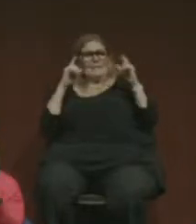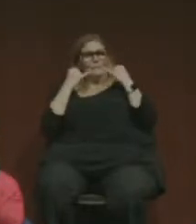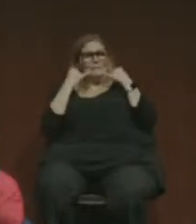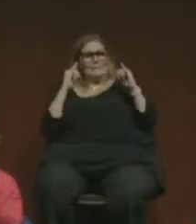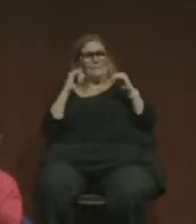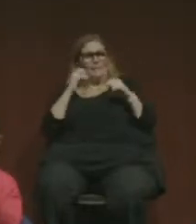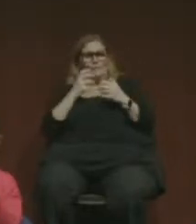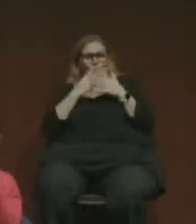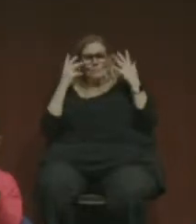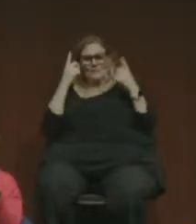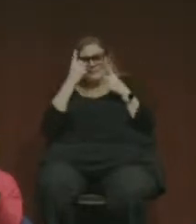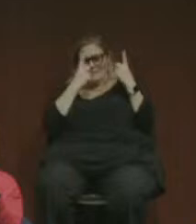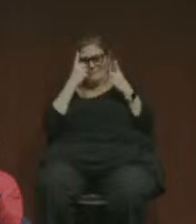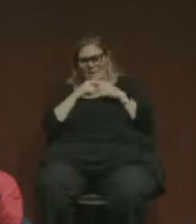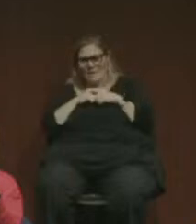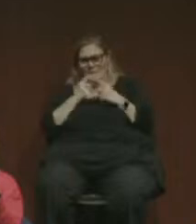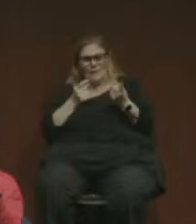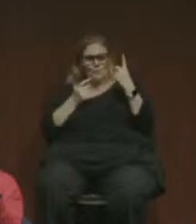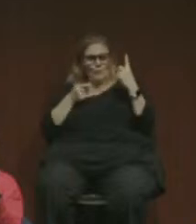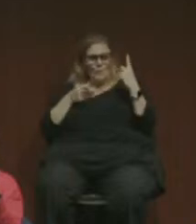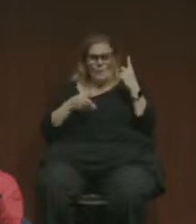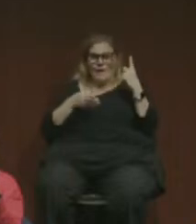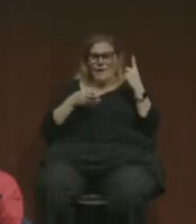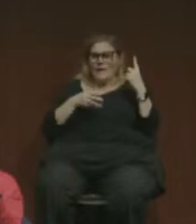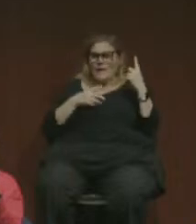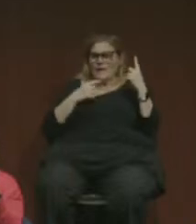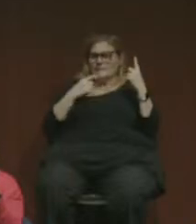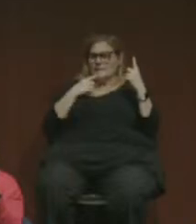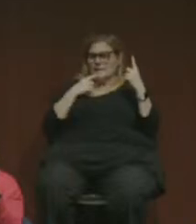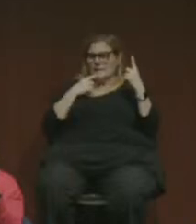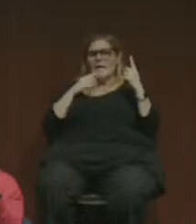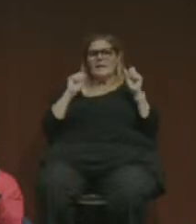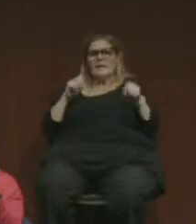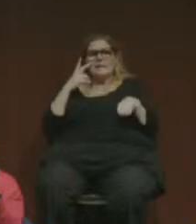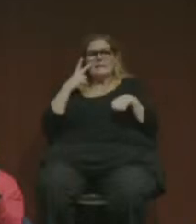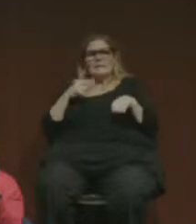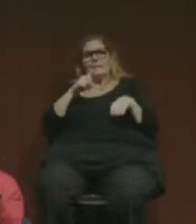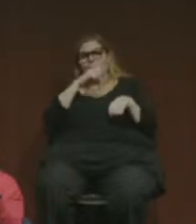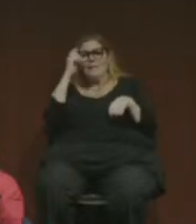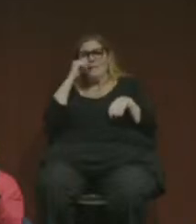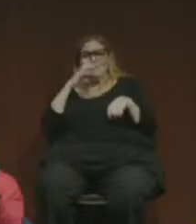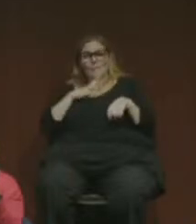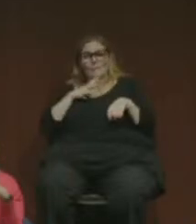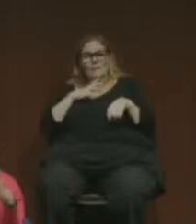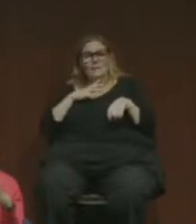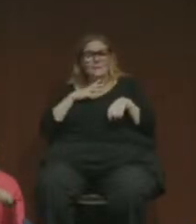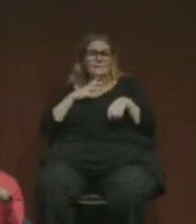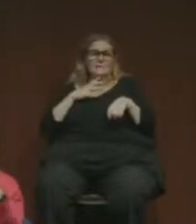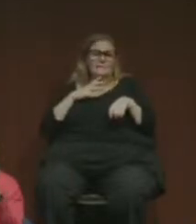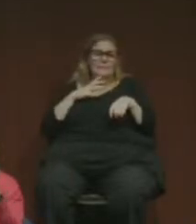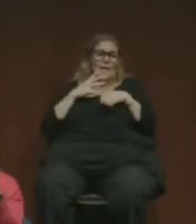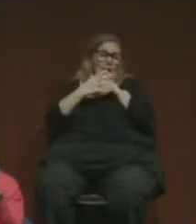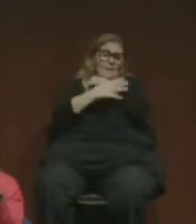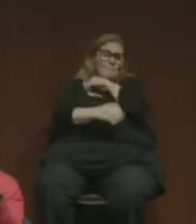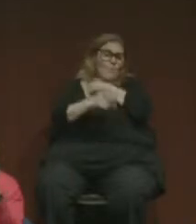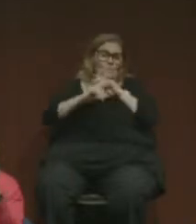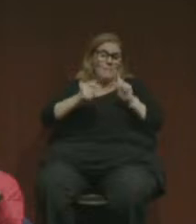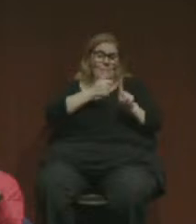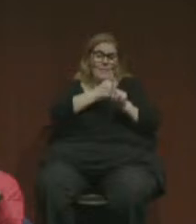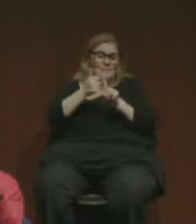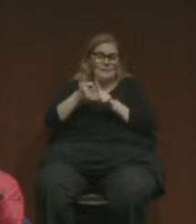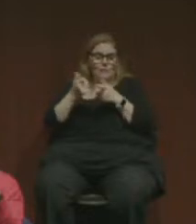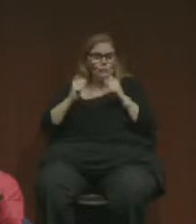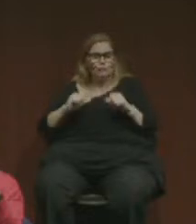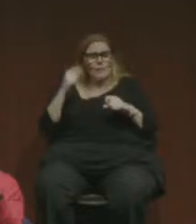much to think about, but that's one way I would say that I can see Black women and poor people themselves trying to